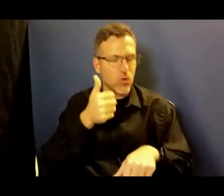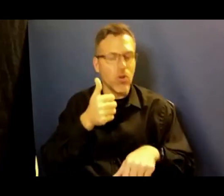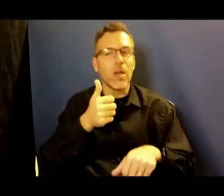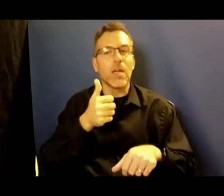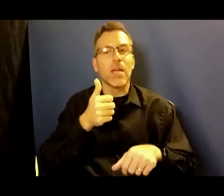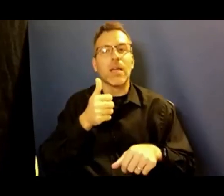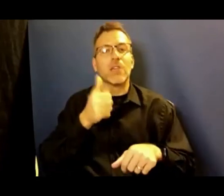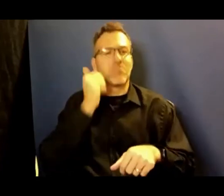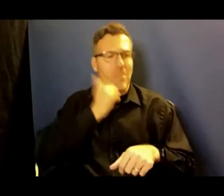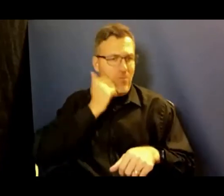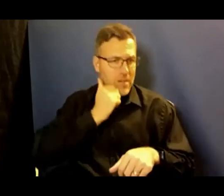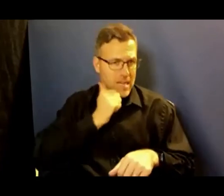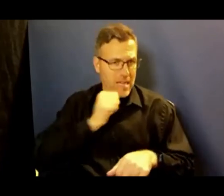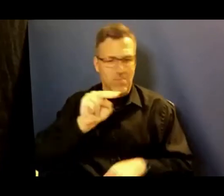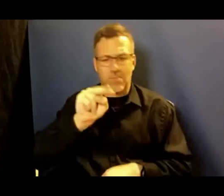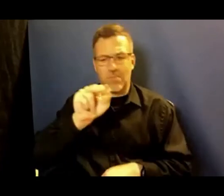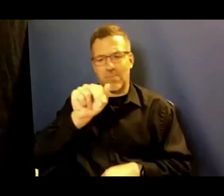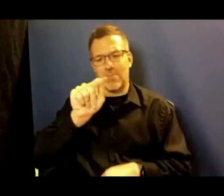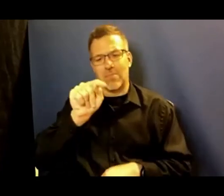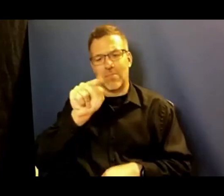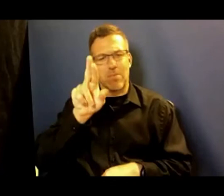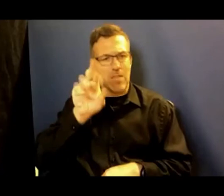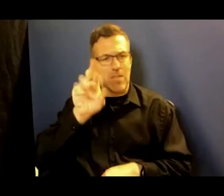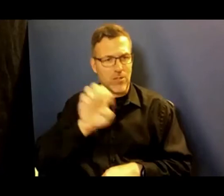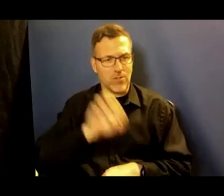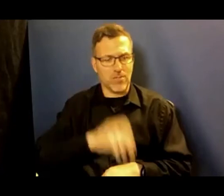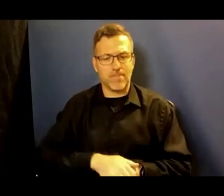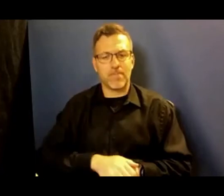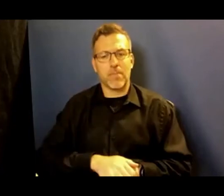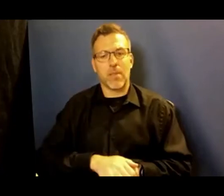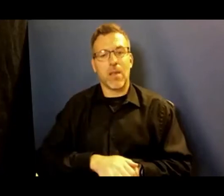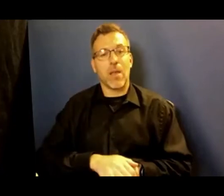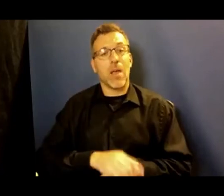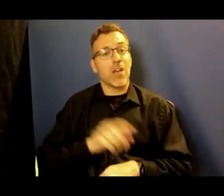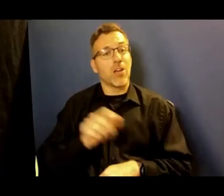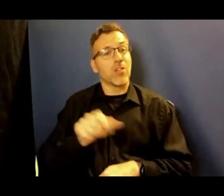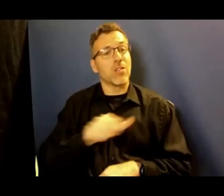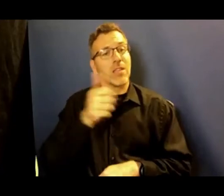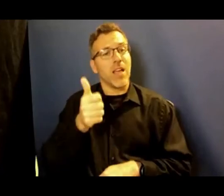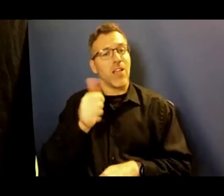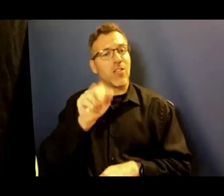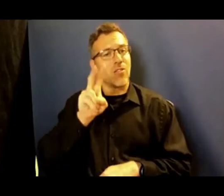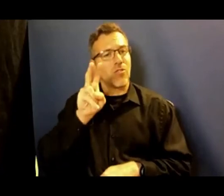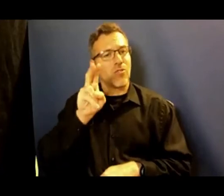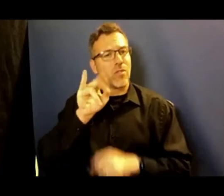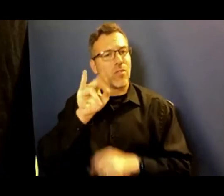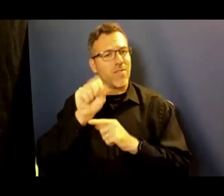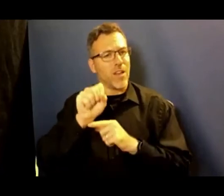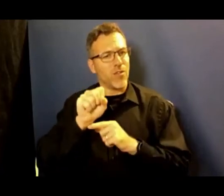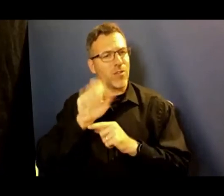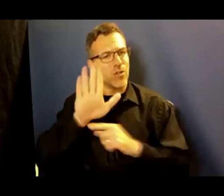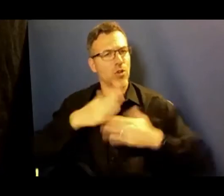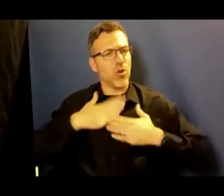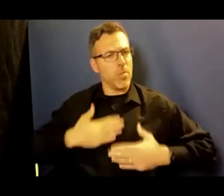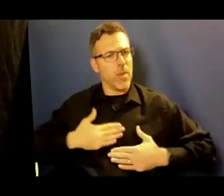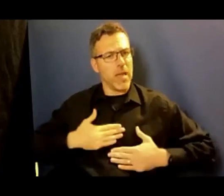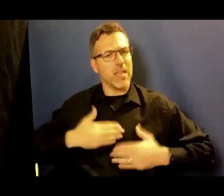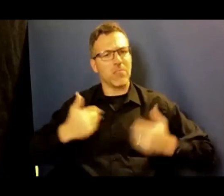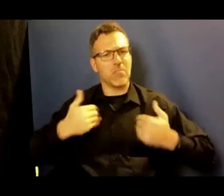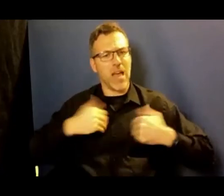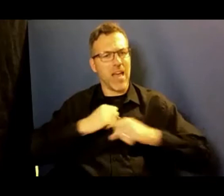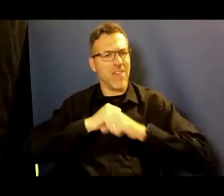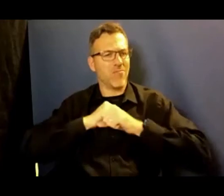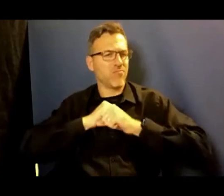usually, like other viruses, you have some immunity to them. And so they don't grow such